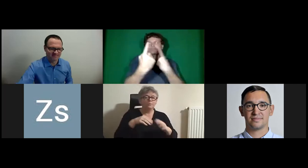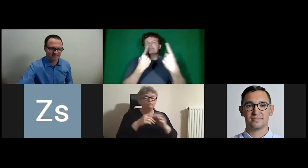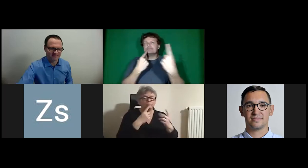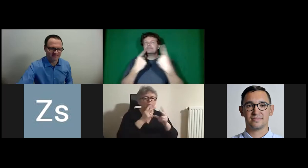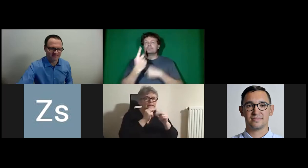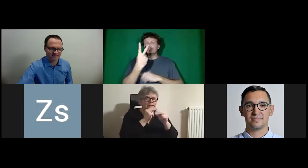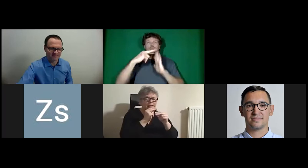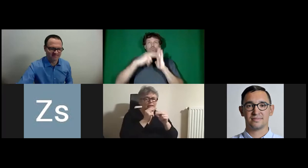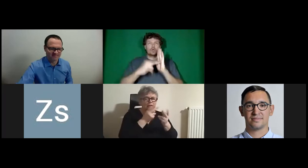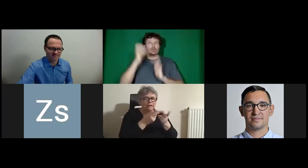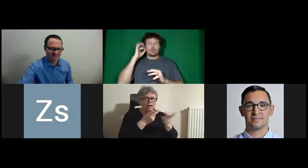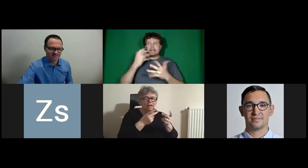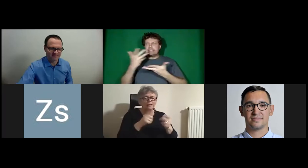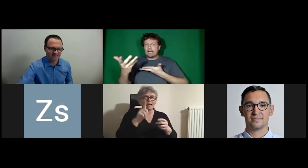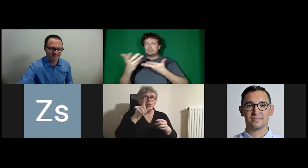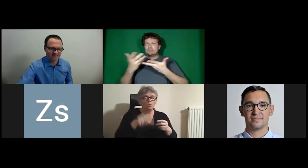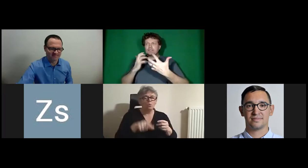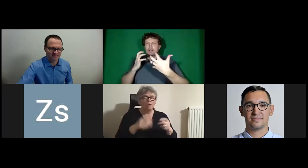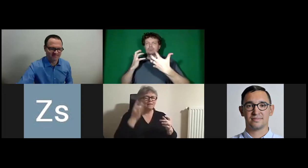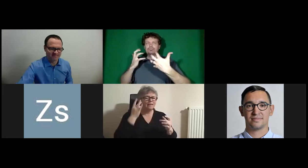for 2 months and I would have to